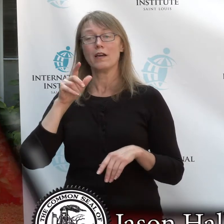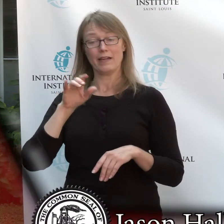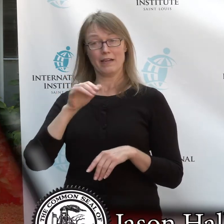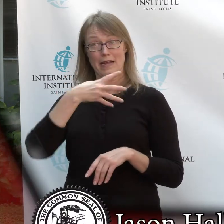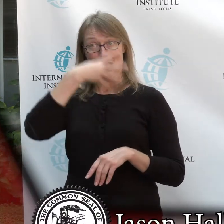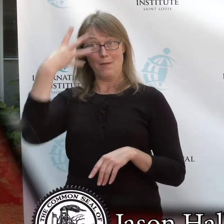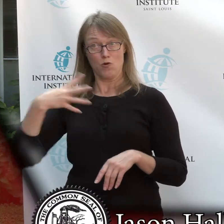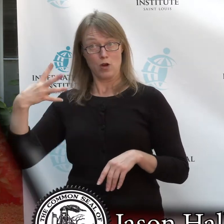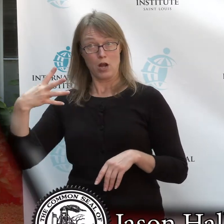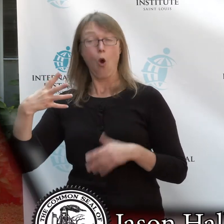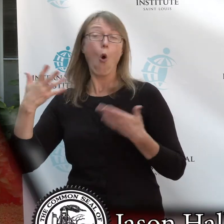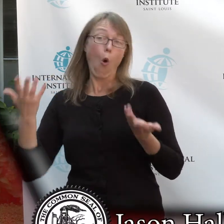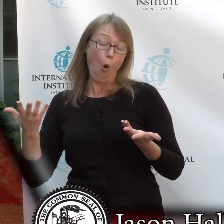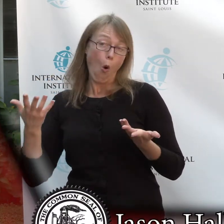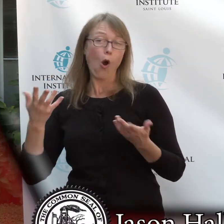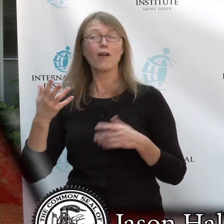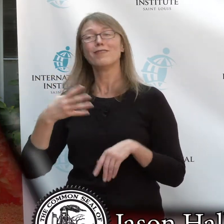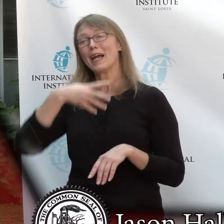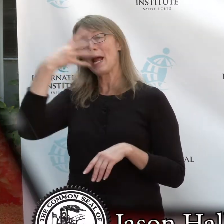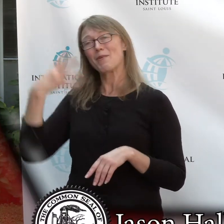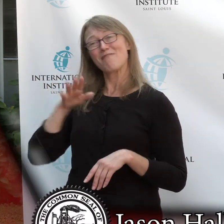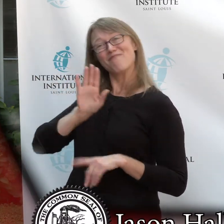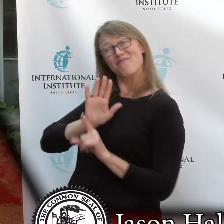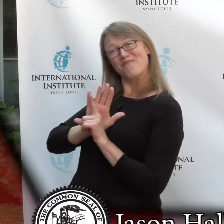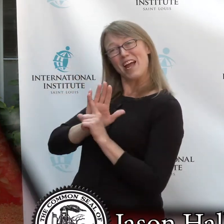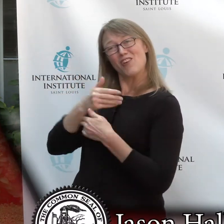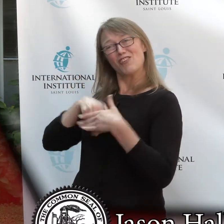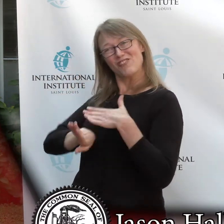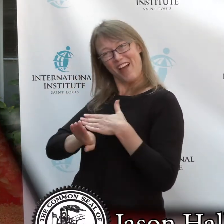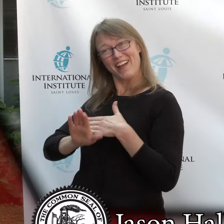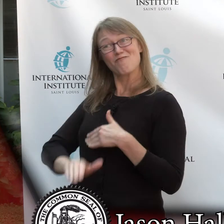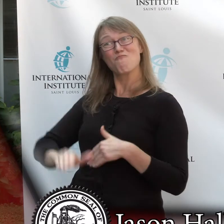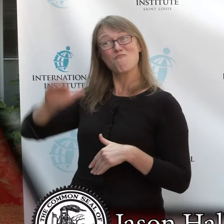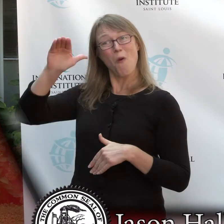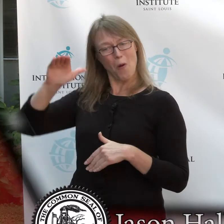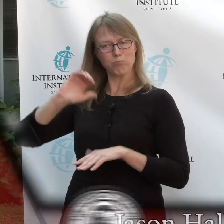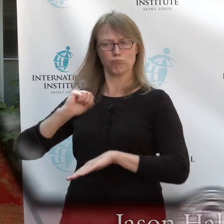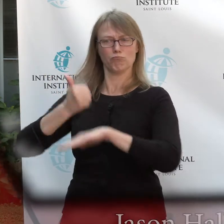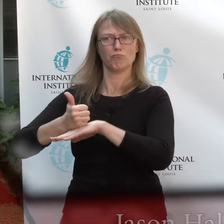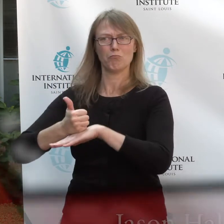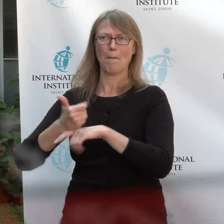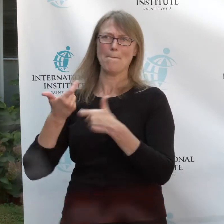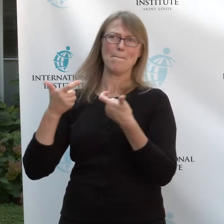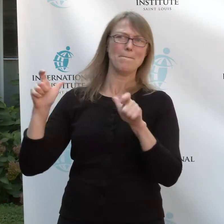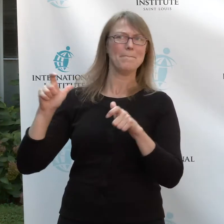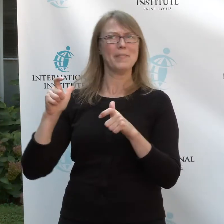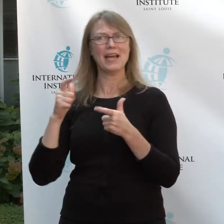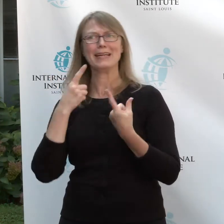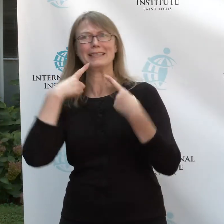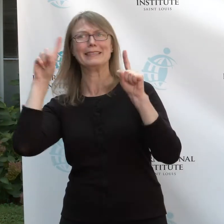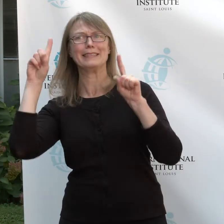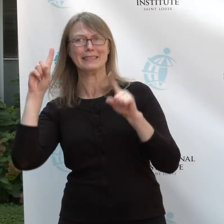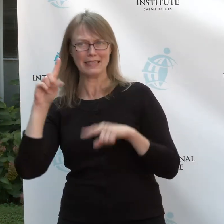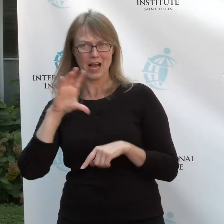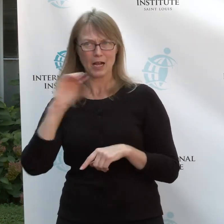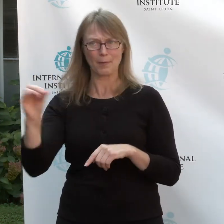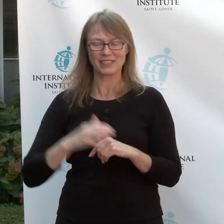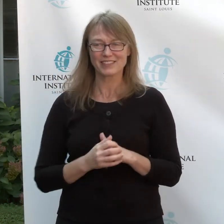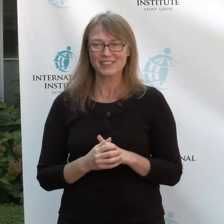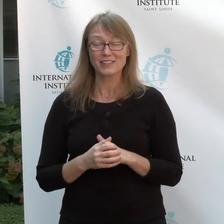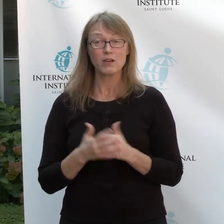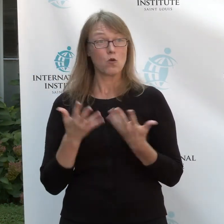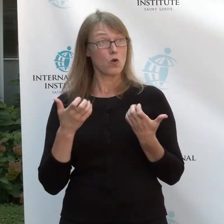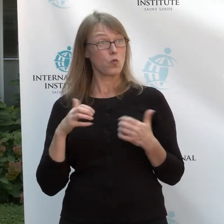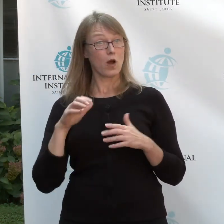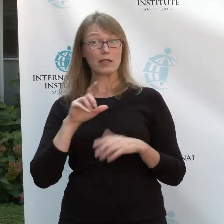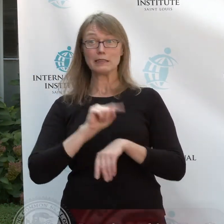immigrant. They grow our economy and make us stronger. So if we want a growing St. Louis, and one produces more companies